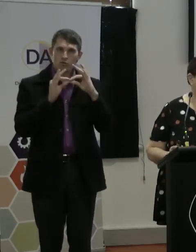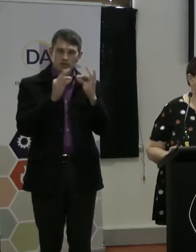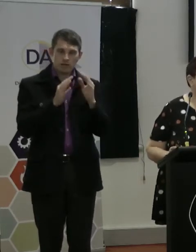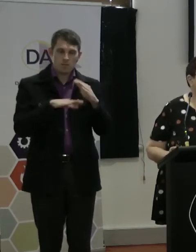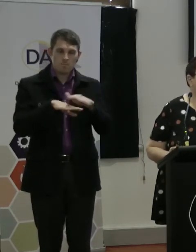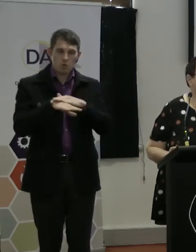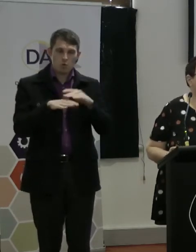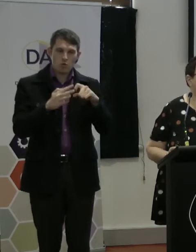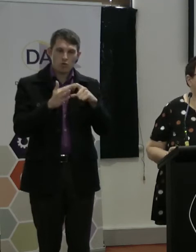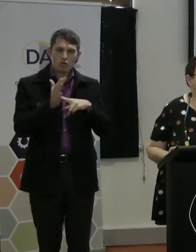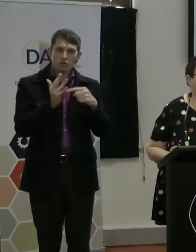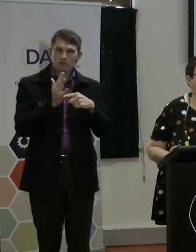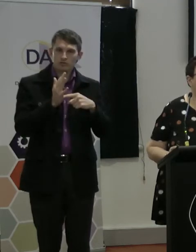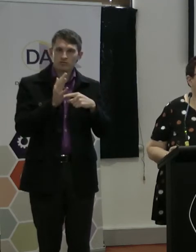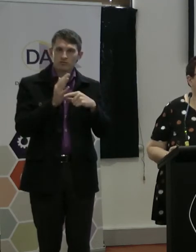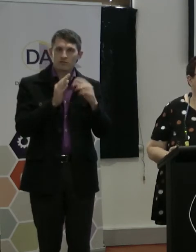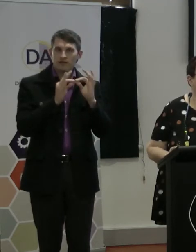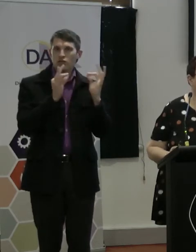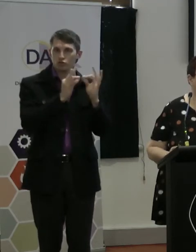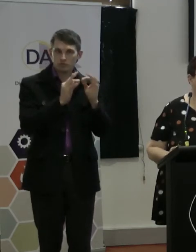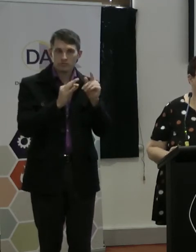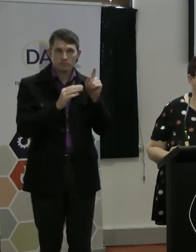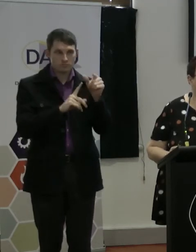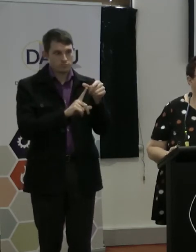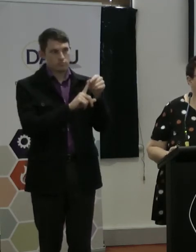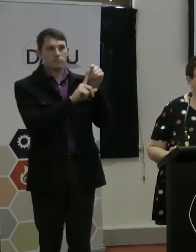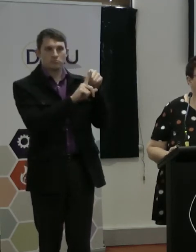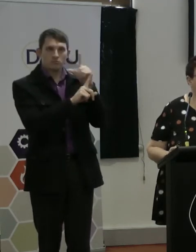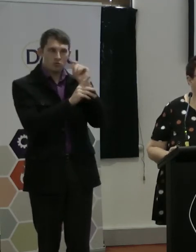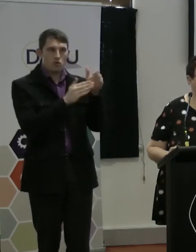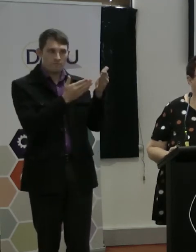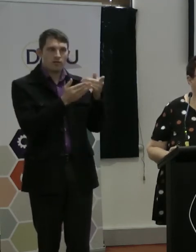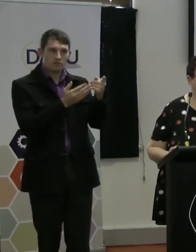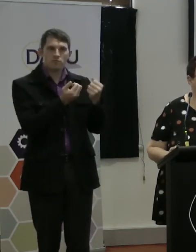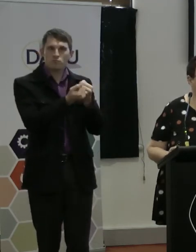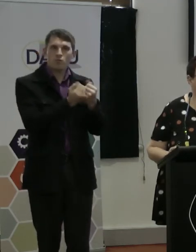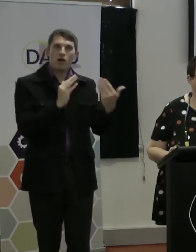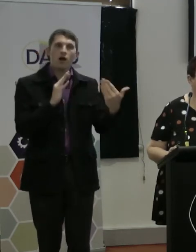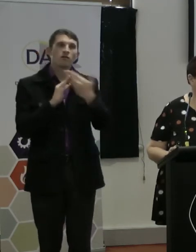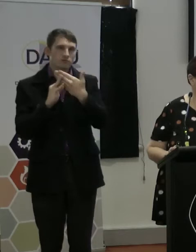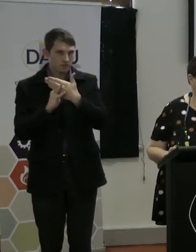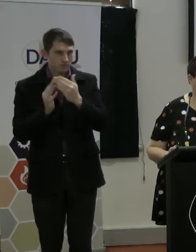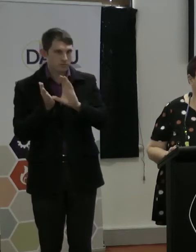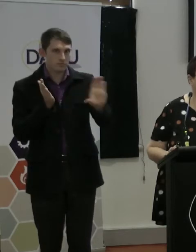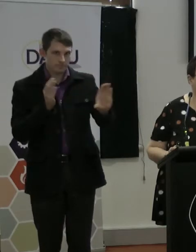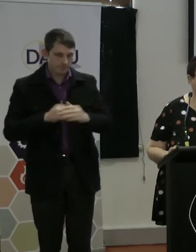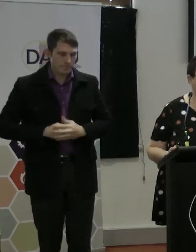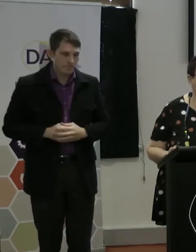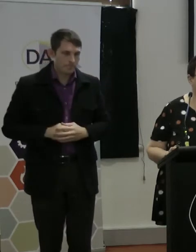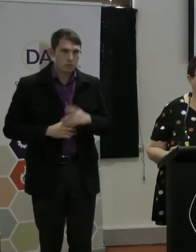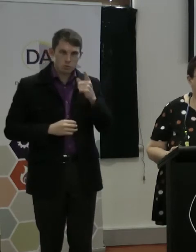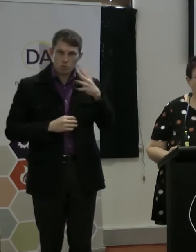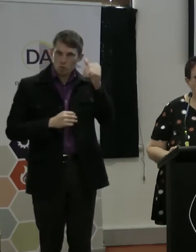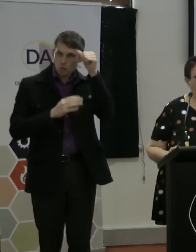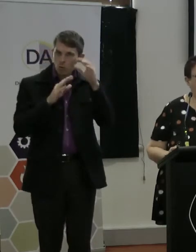been allocated to offer that support. And you will note, or you may know already, that Blue